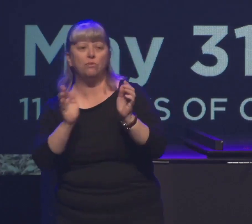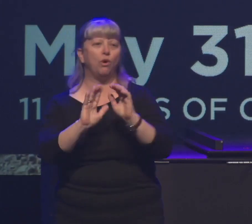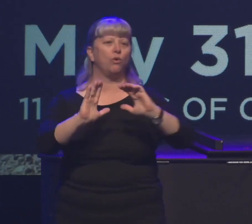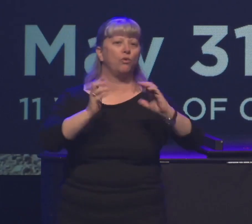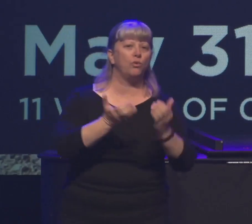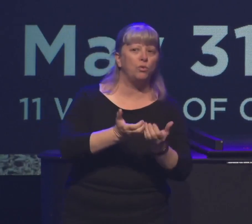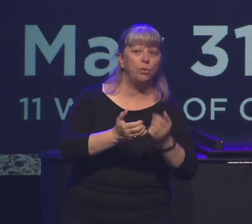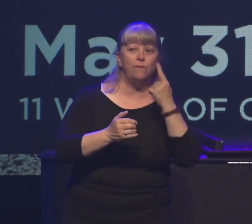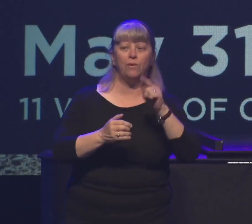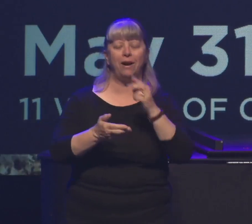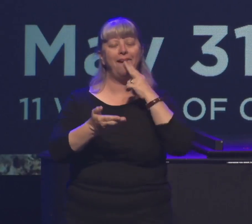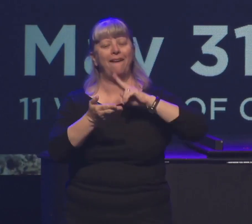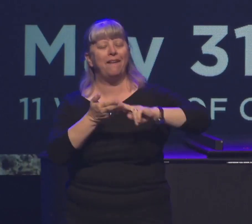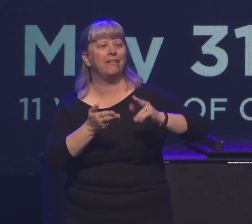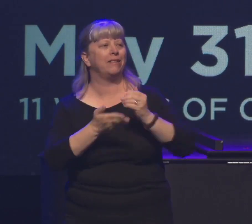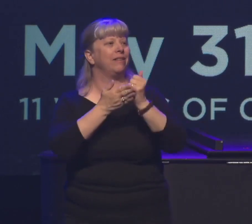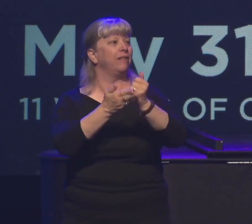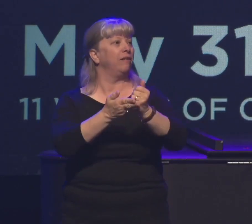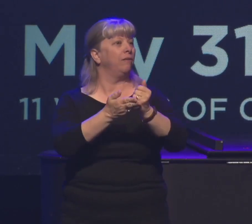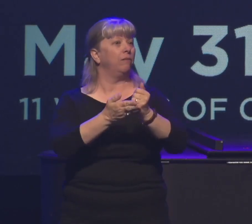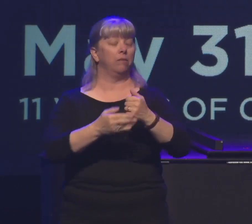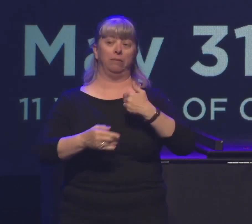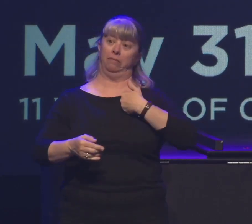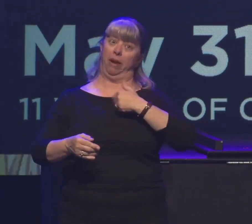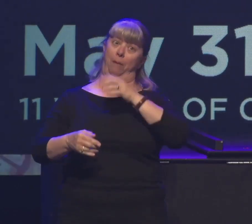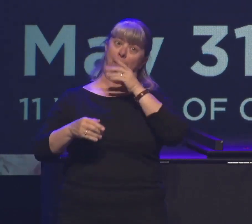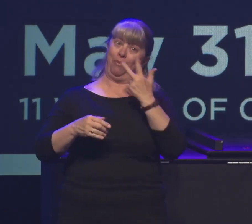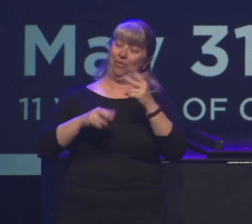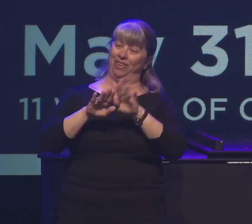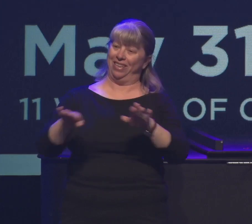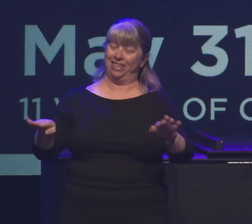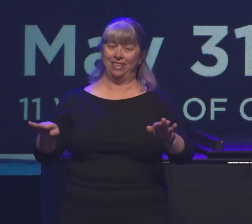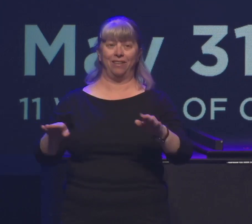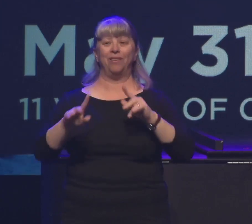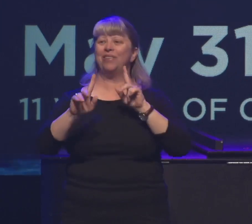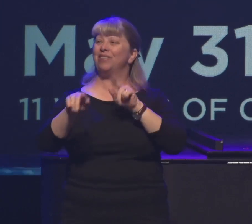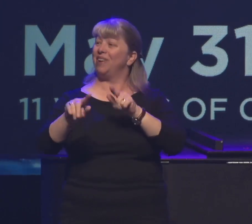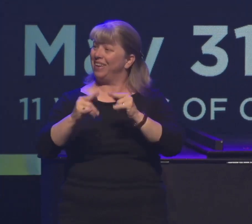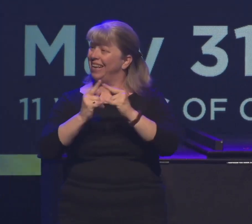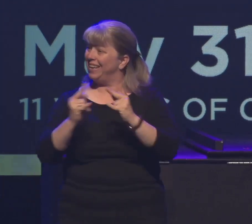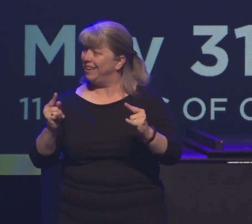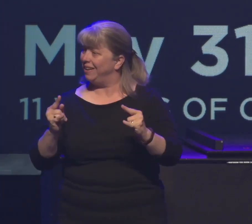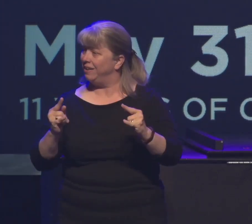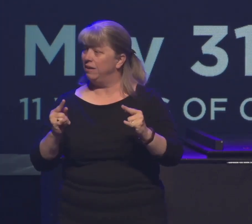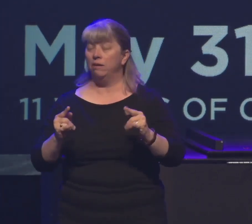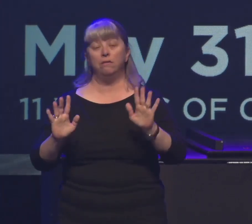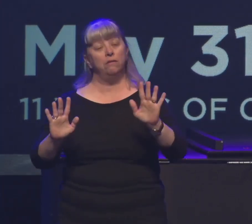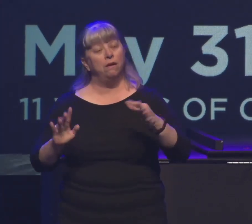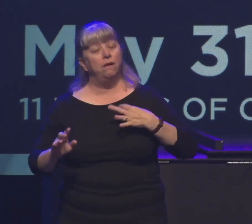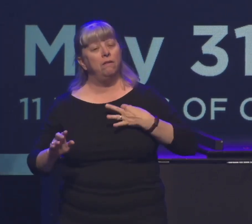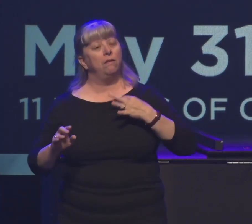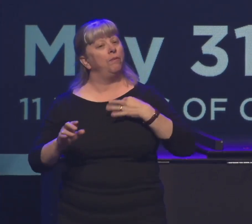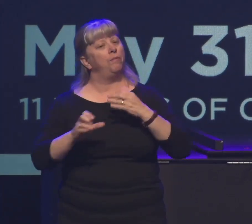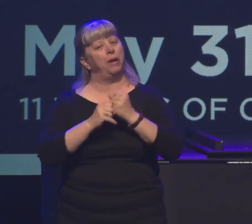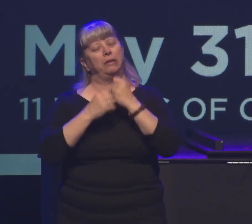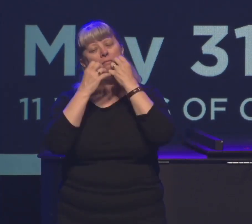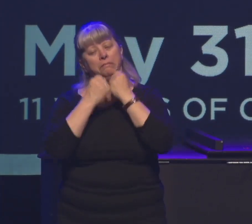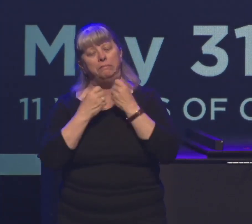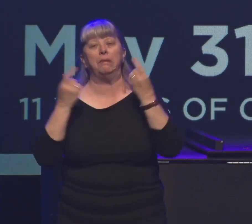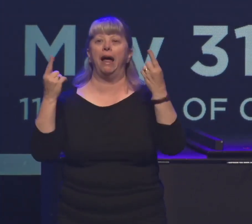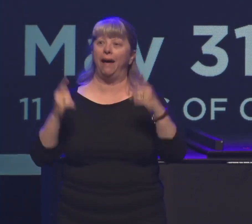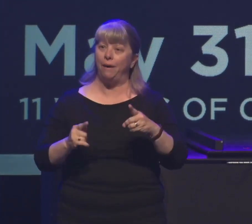to admin help. And as a mom of 3 children who have gone to these camps, the volunteers make it happen. It